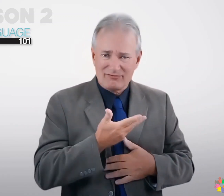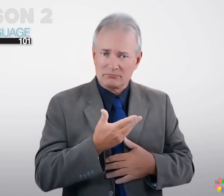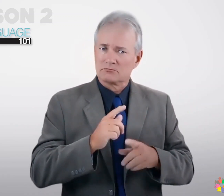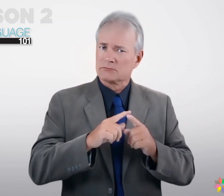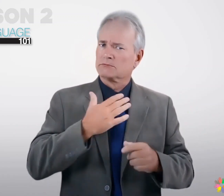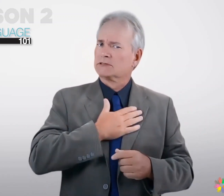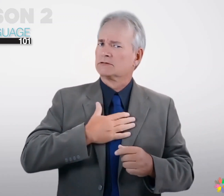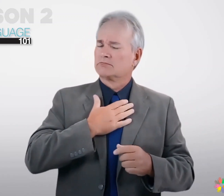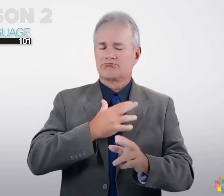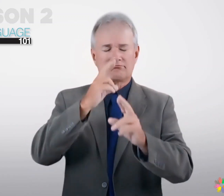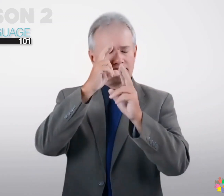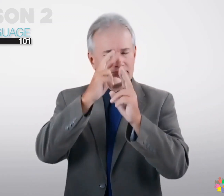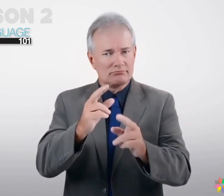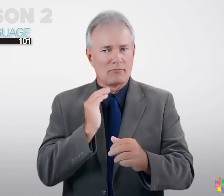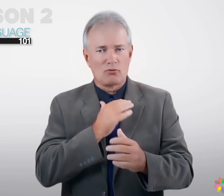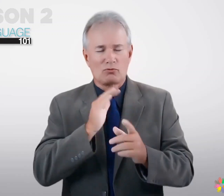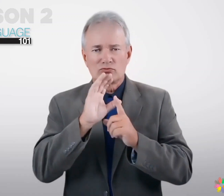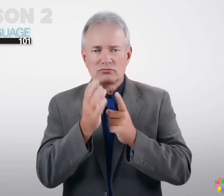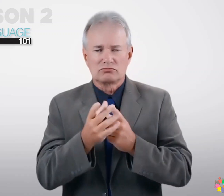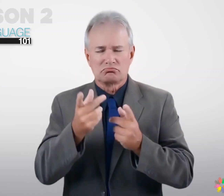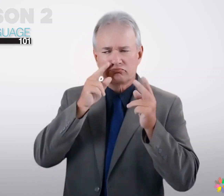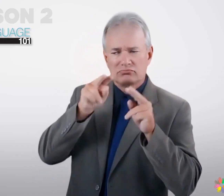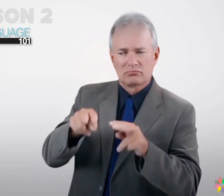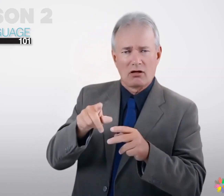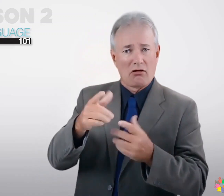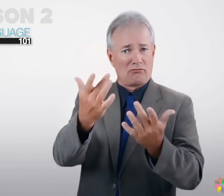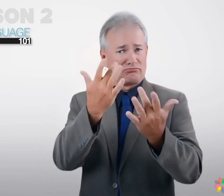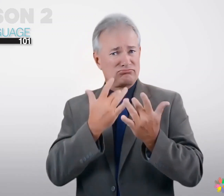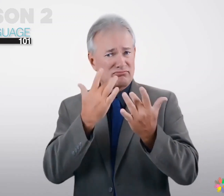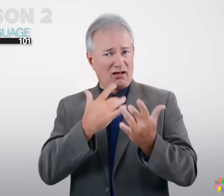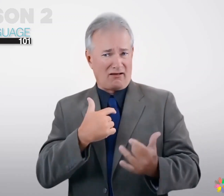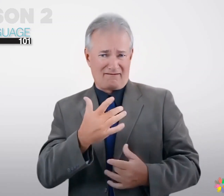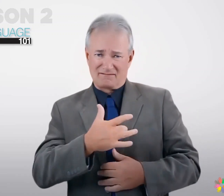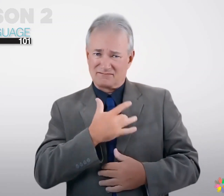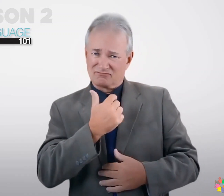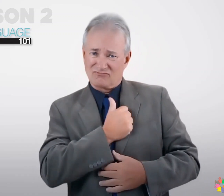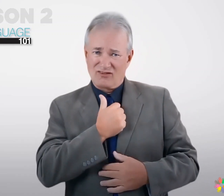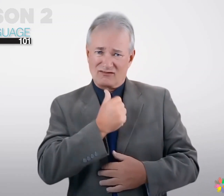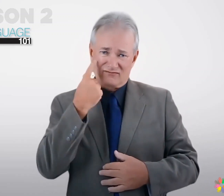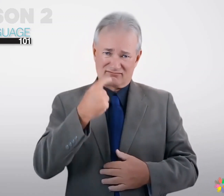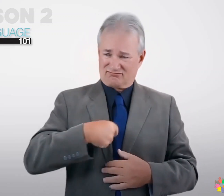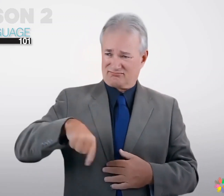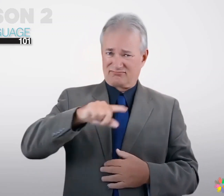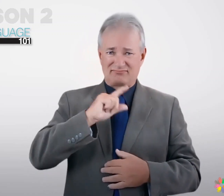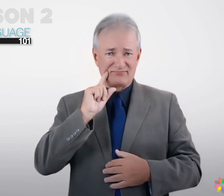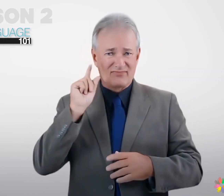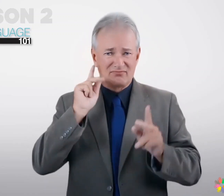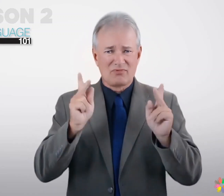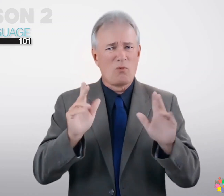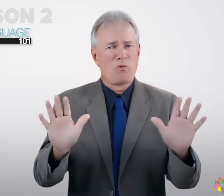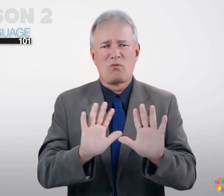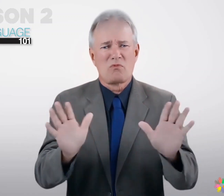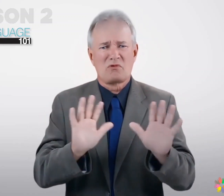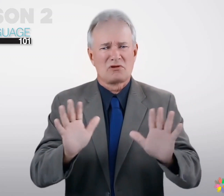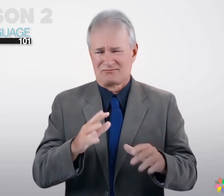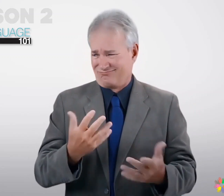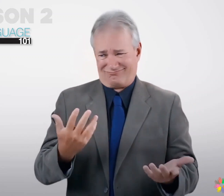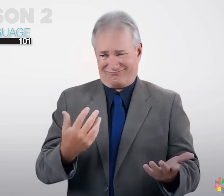you're welcome to join our culture. I just ask that you respect the culture and appreciate it for what it is. You shouldn't feel sorry for deaf people. Oh, certainly